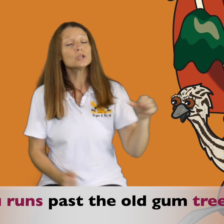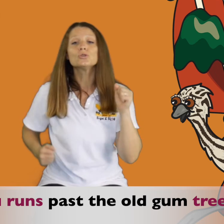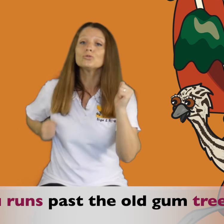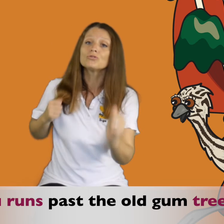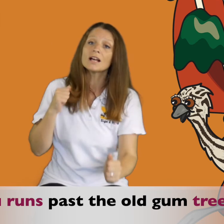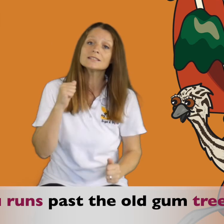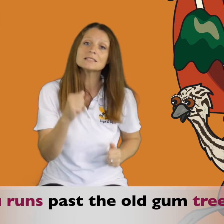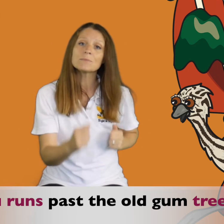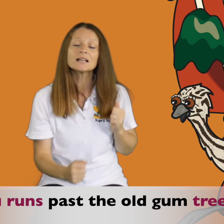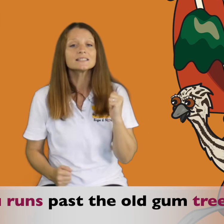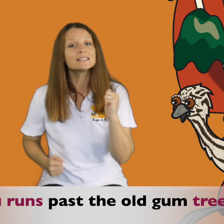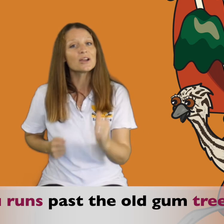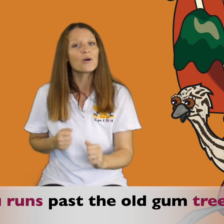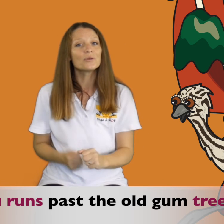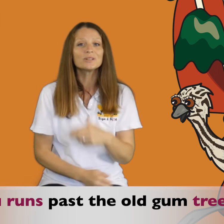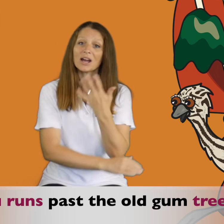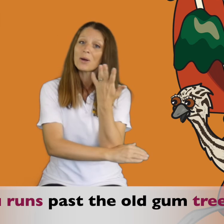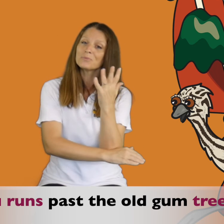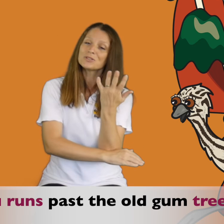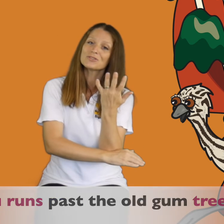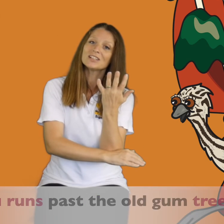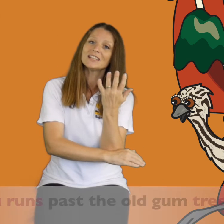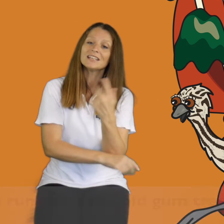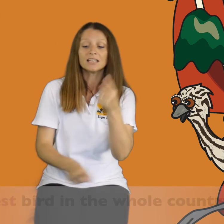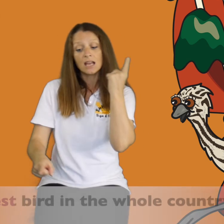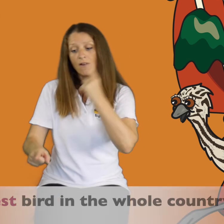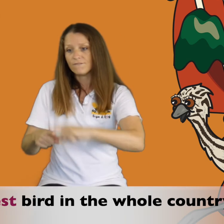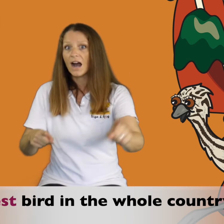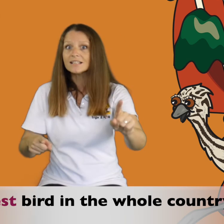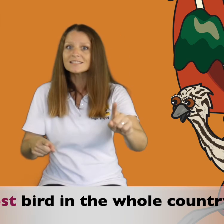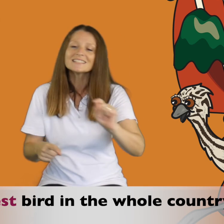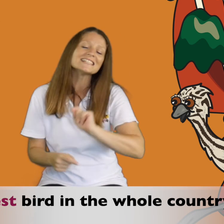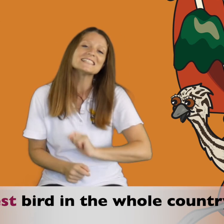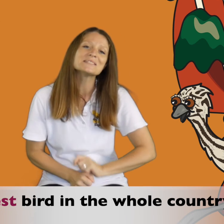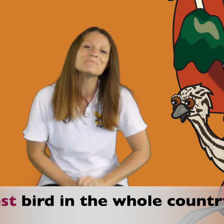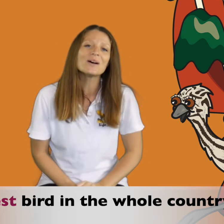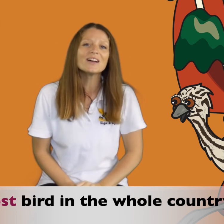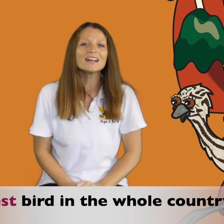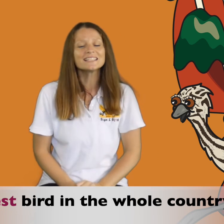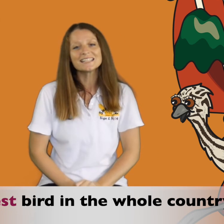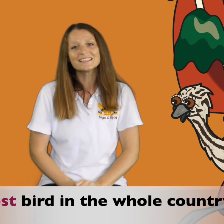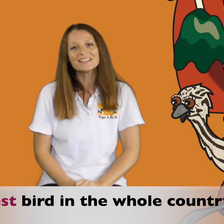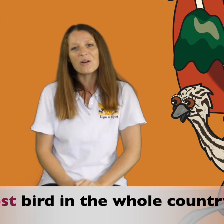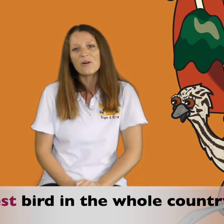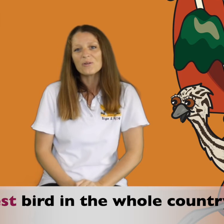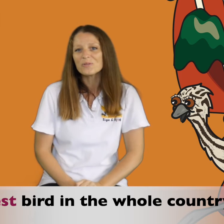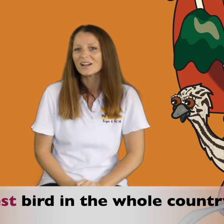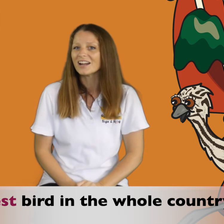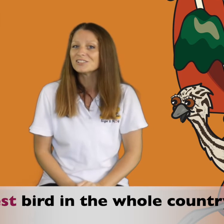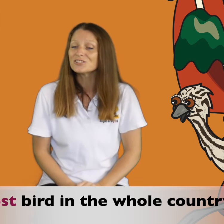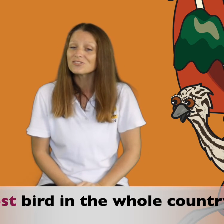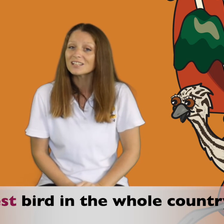Emu runs past the old gum tree, fastest bird in the whole